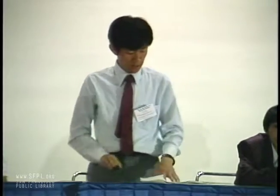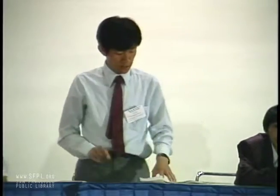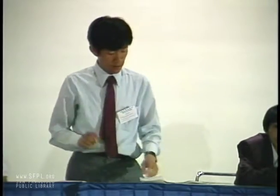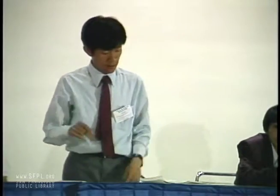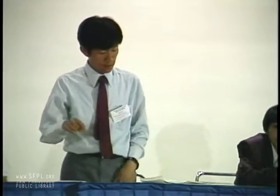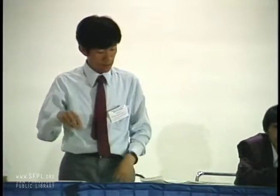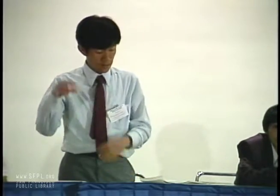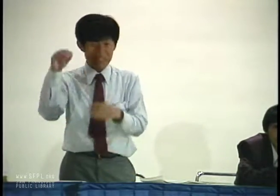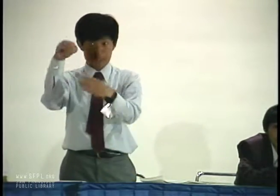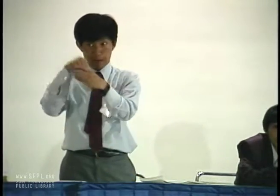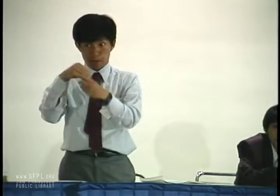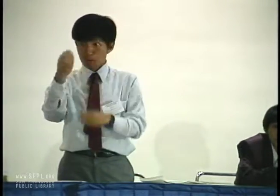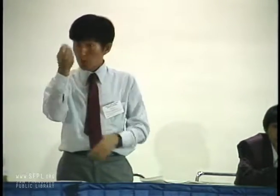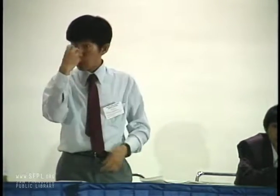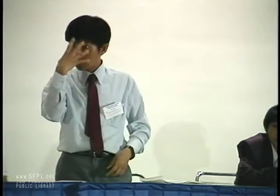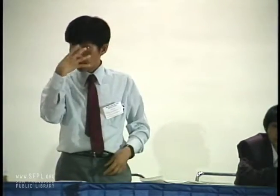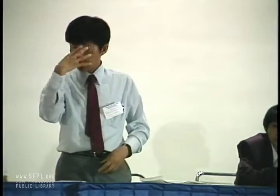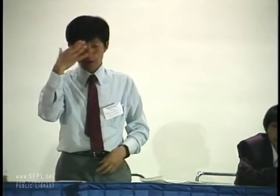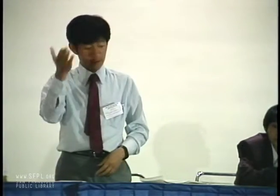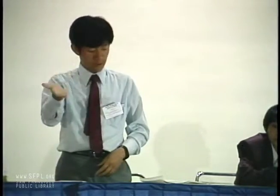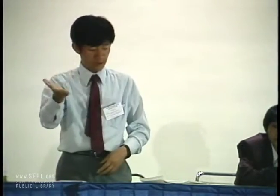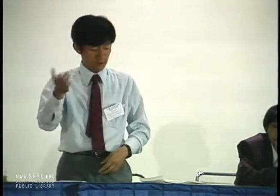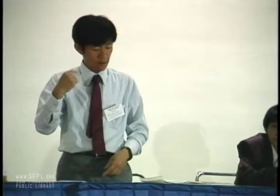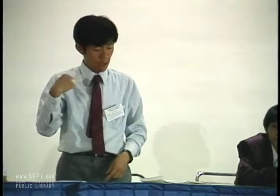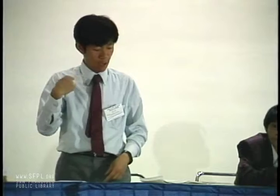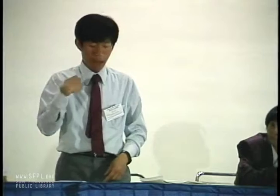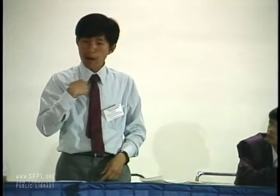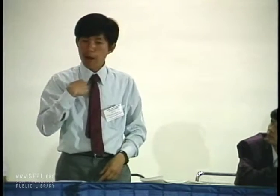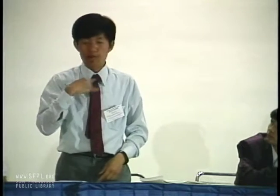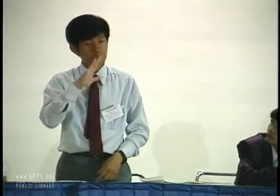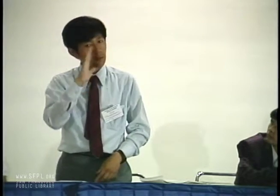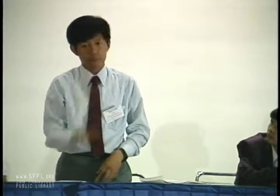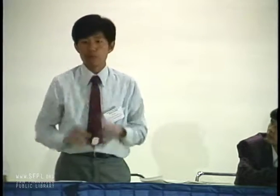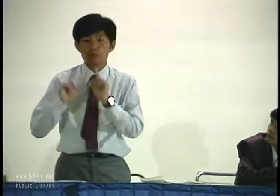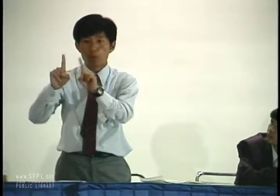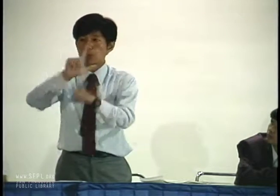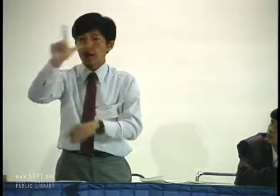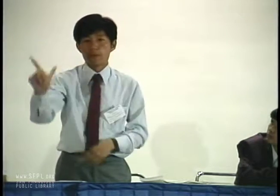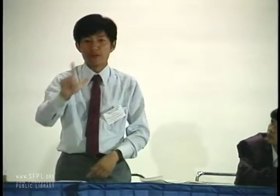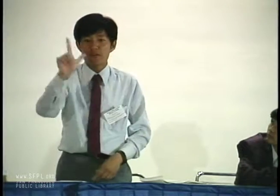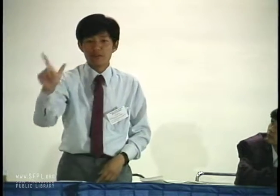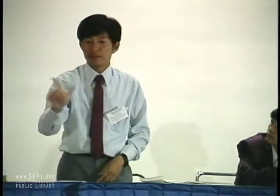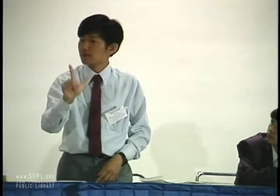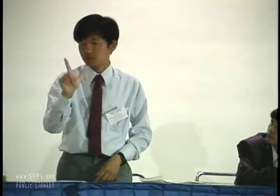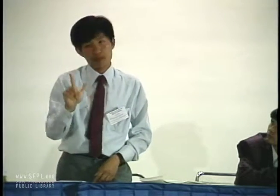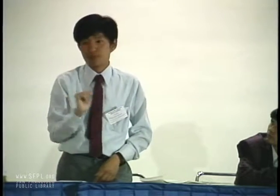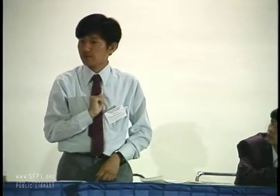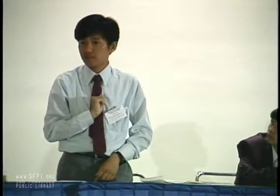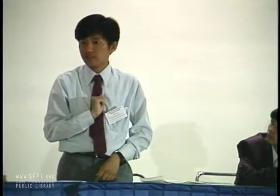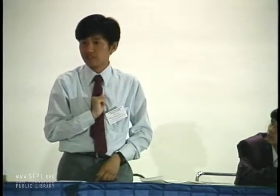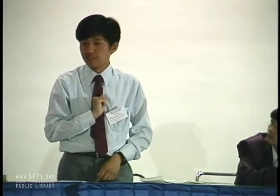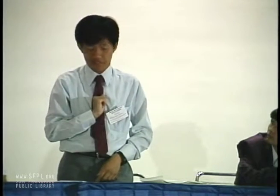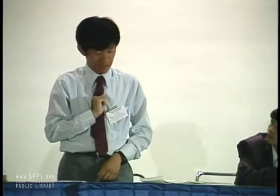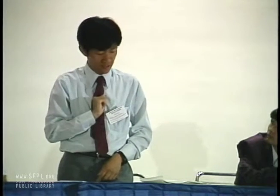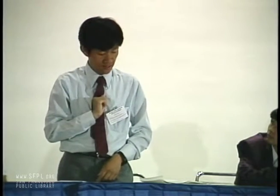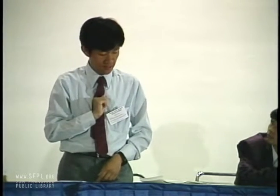the States. In Hong Kong, I never did go to the library,